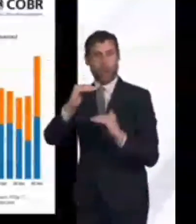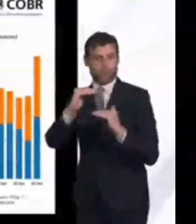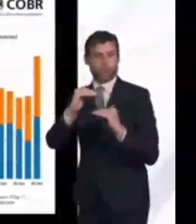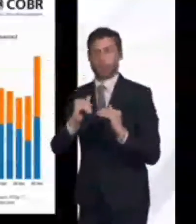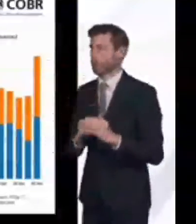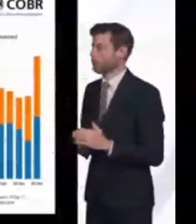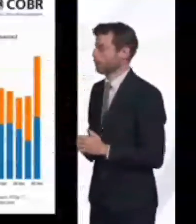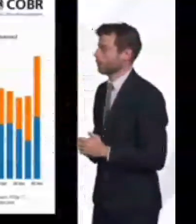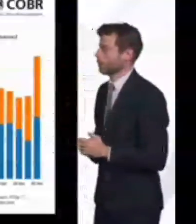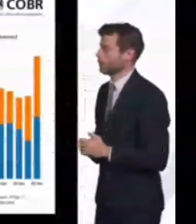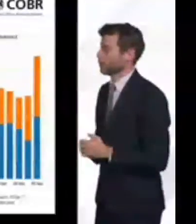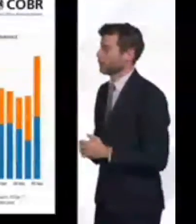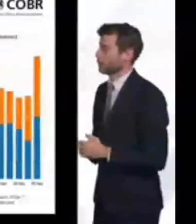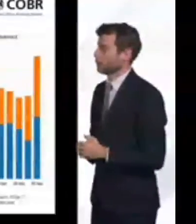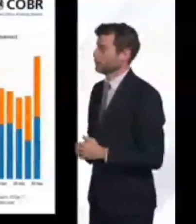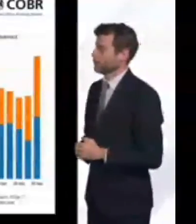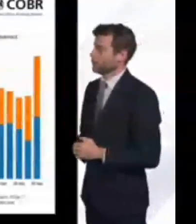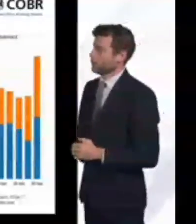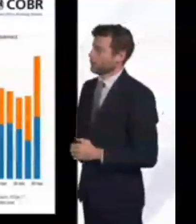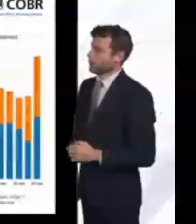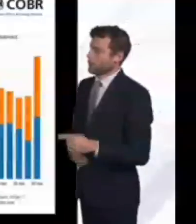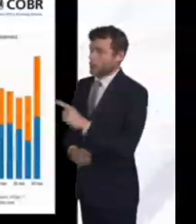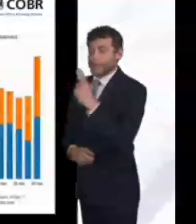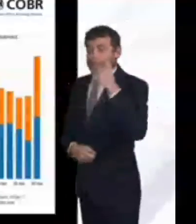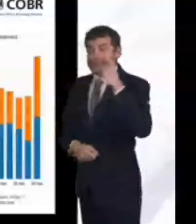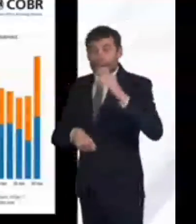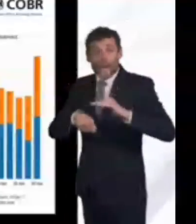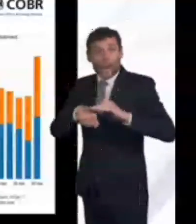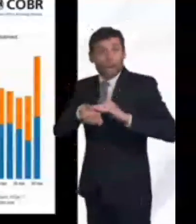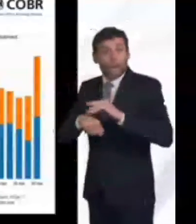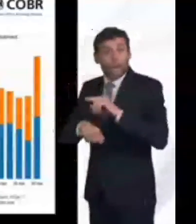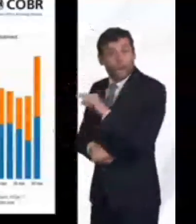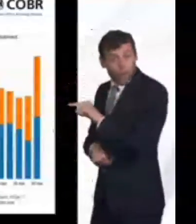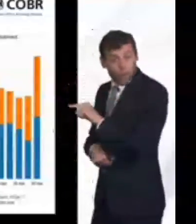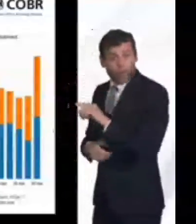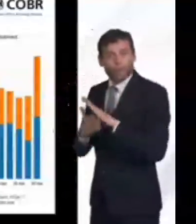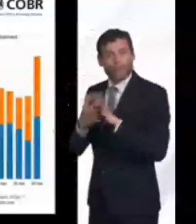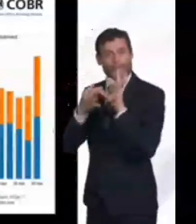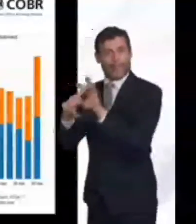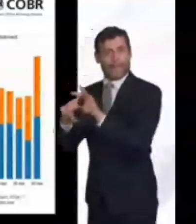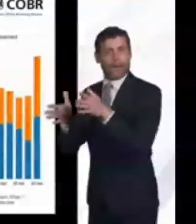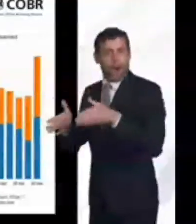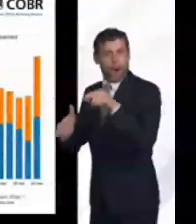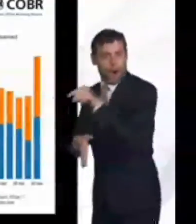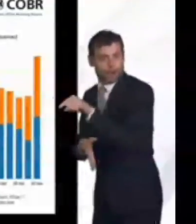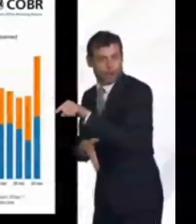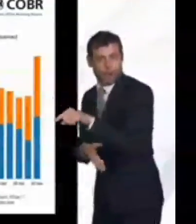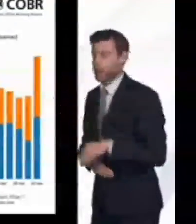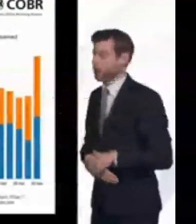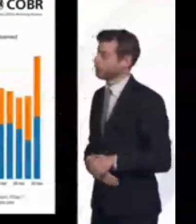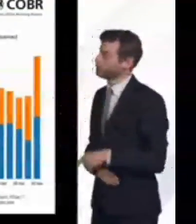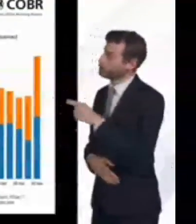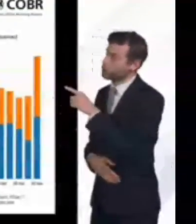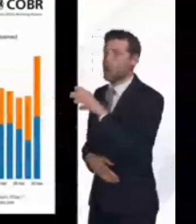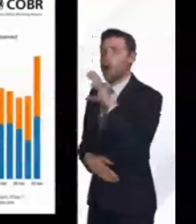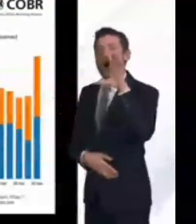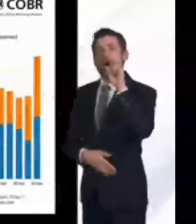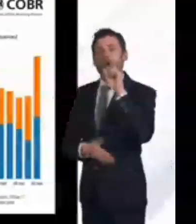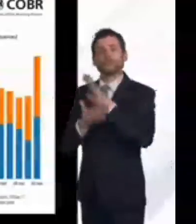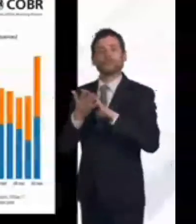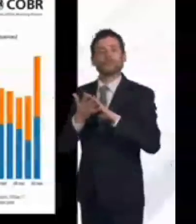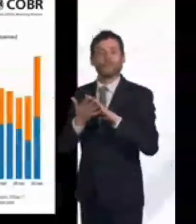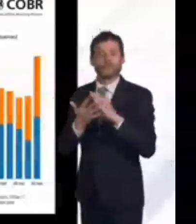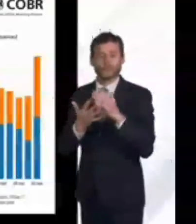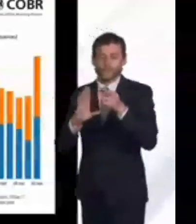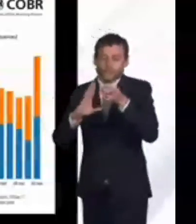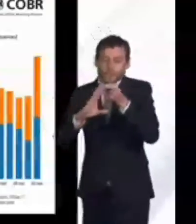before, this only really shows in the blue the cases in hospital, and then in the orange the cases that have been tested outside, so it's not the total